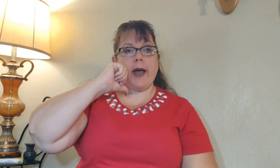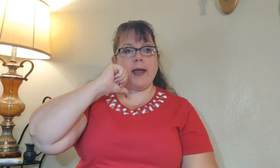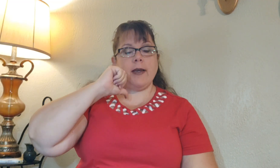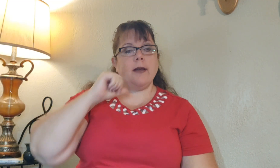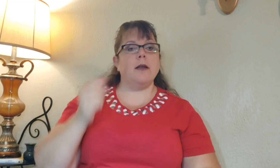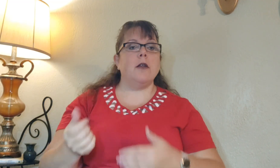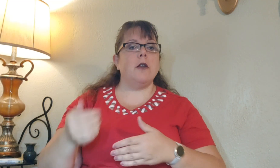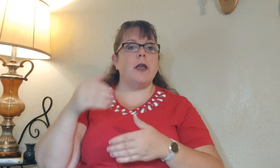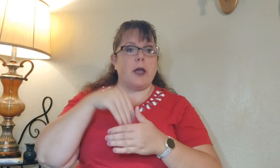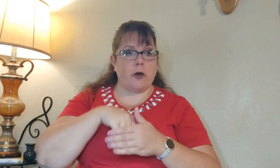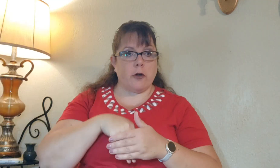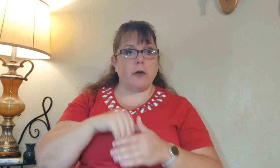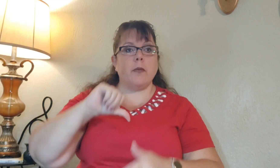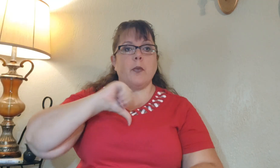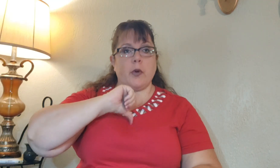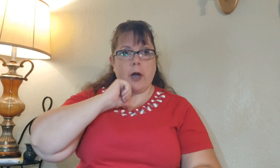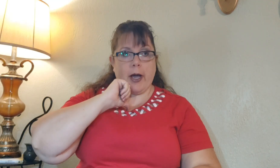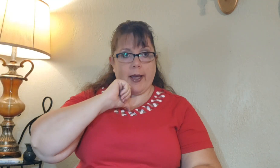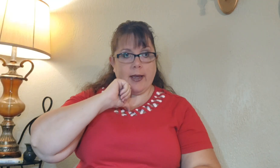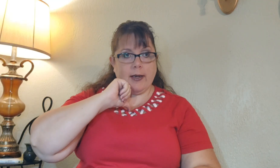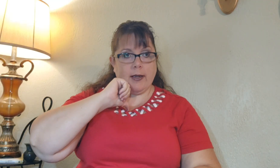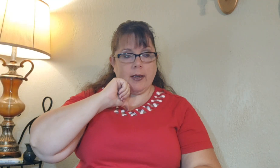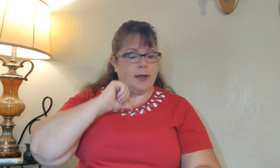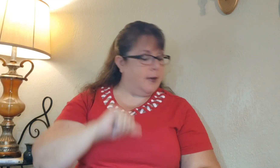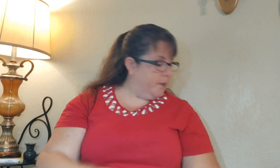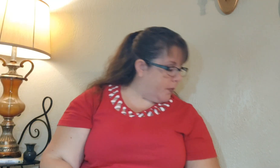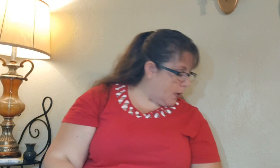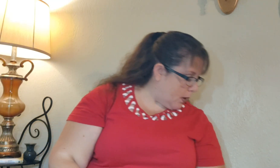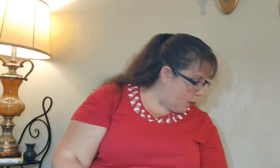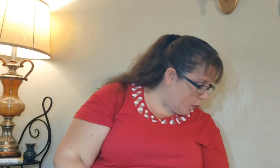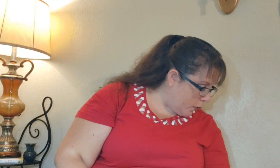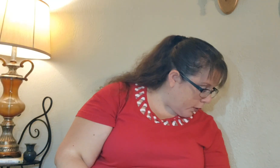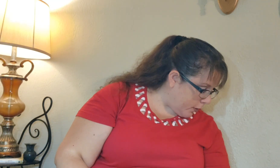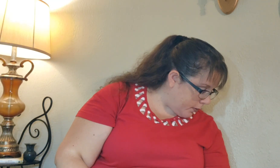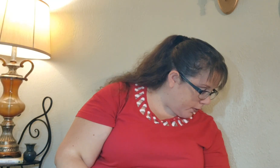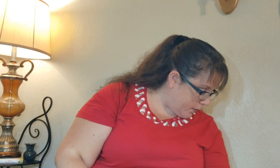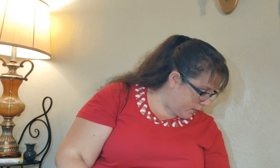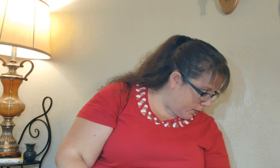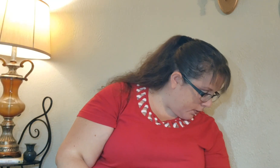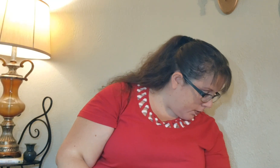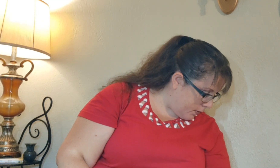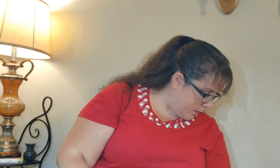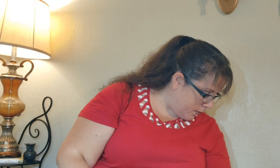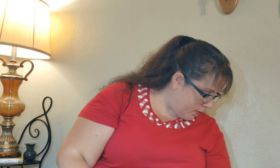pride, inner pride. Or